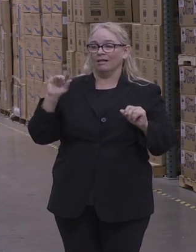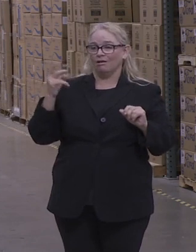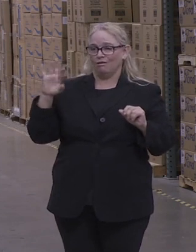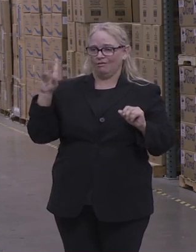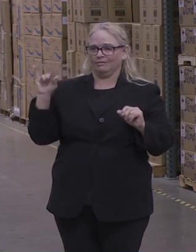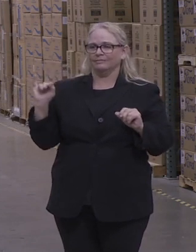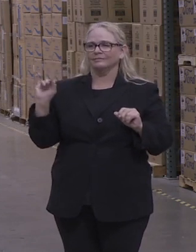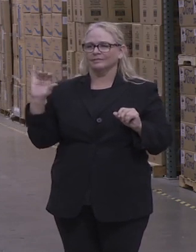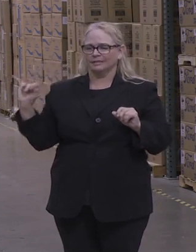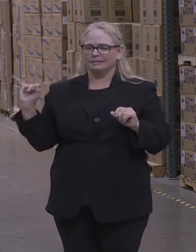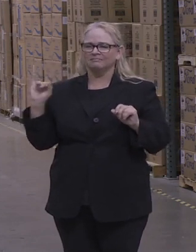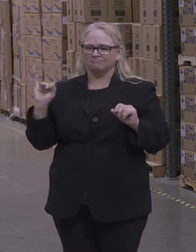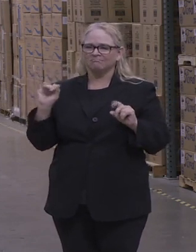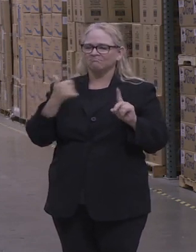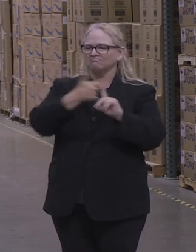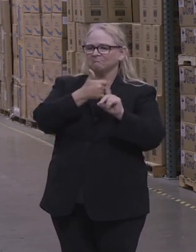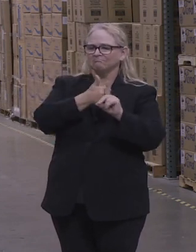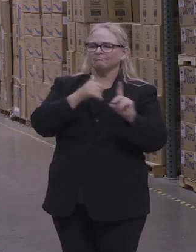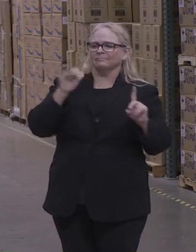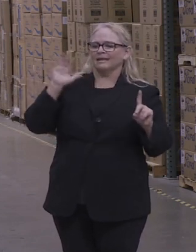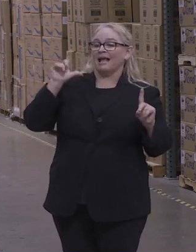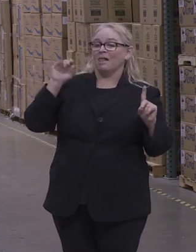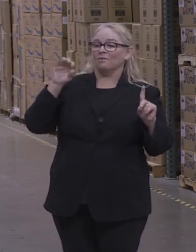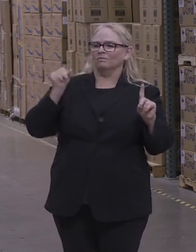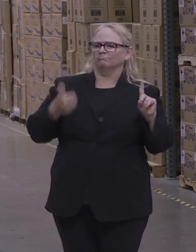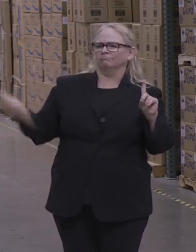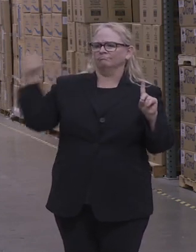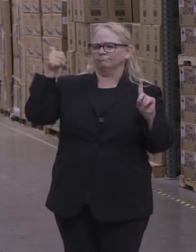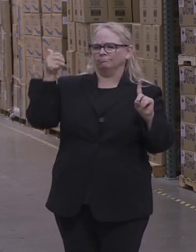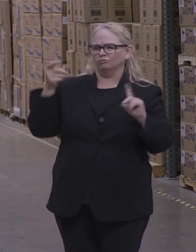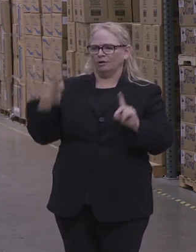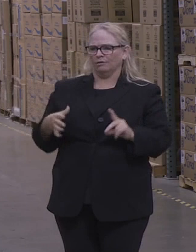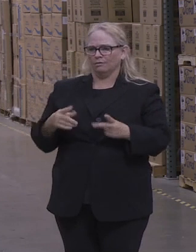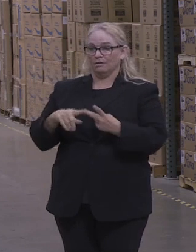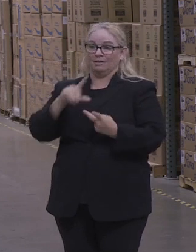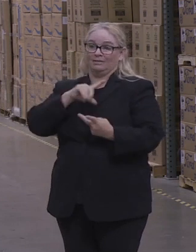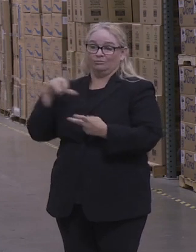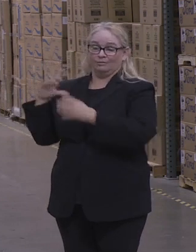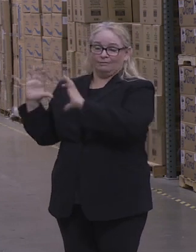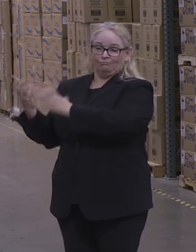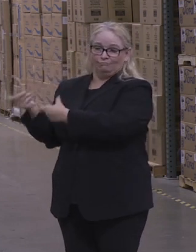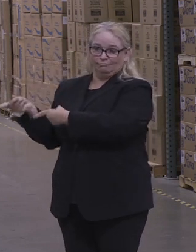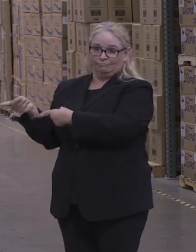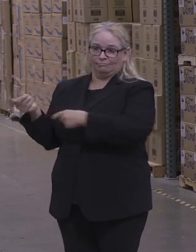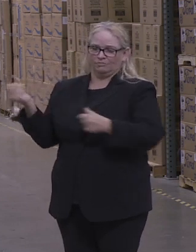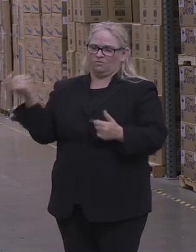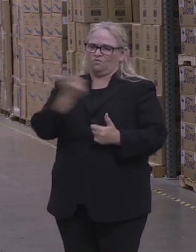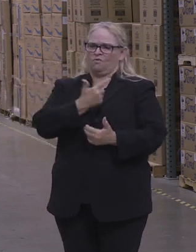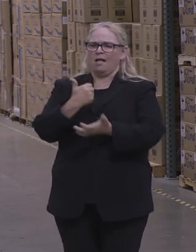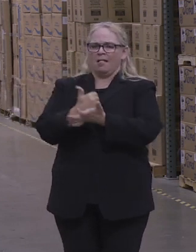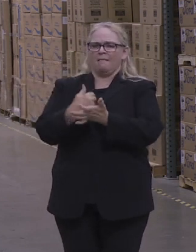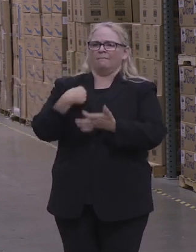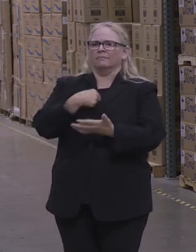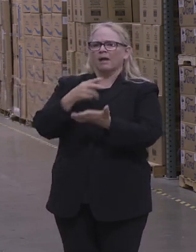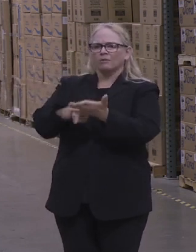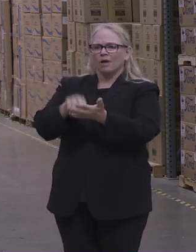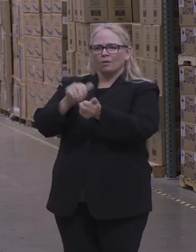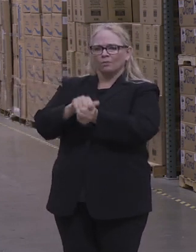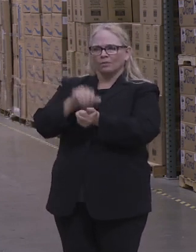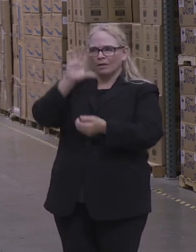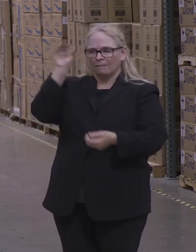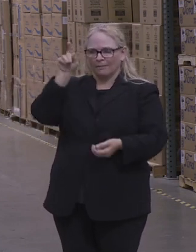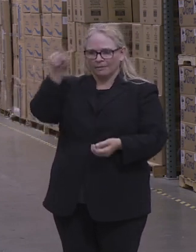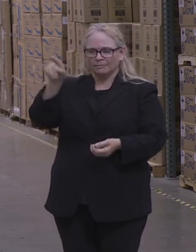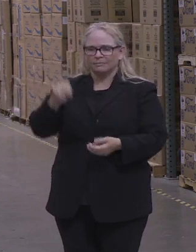thank our partners in the legislature that have been informed of our new bridge contract. We were able to get the price down with this new bridge